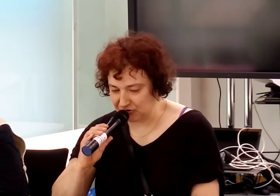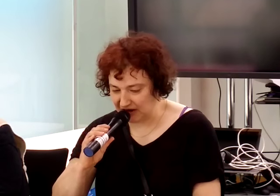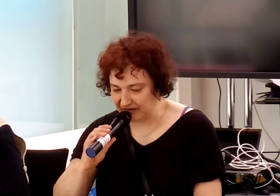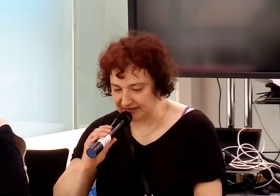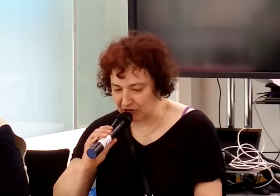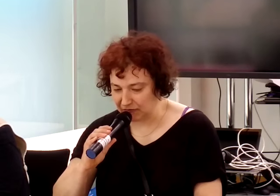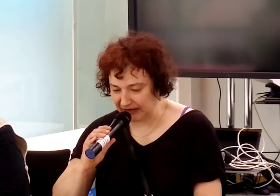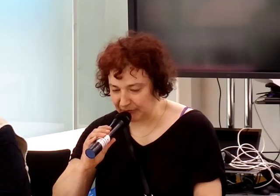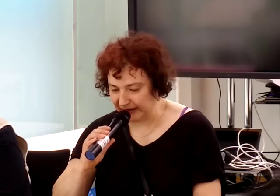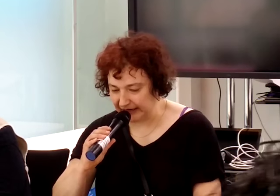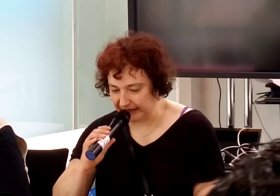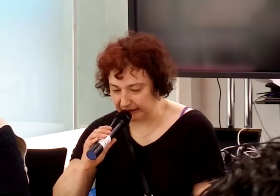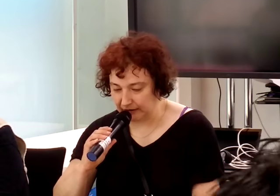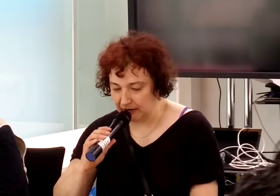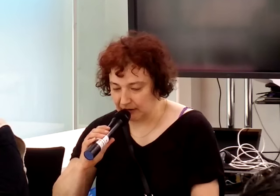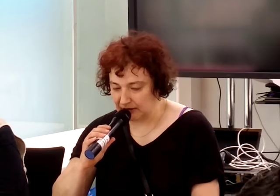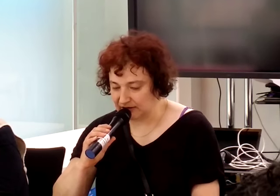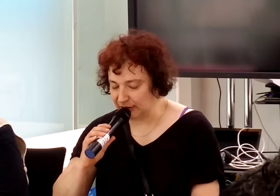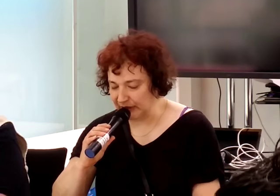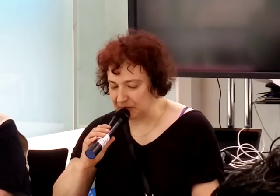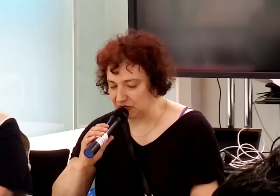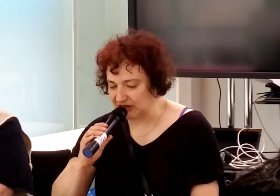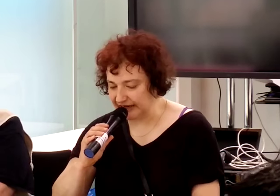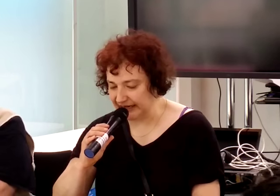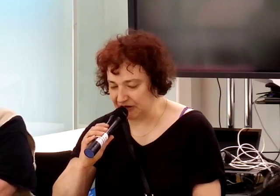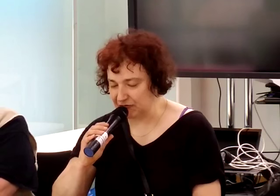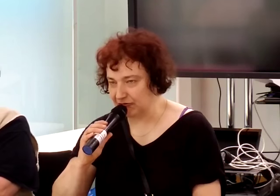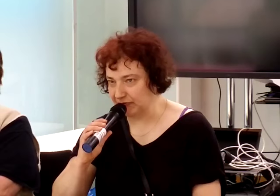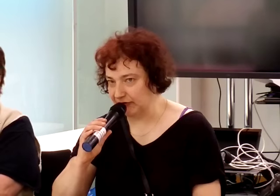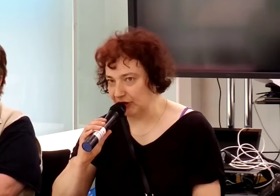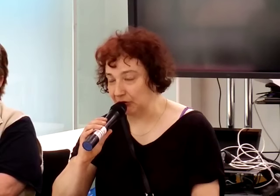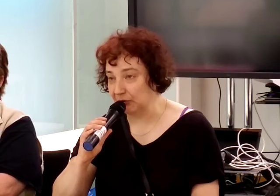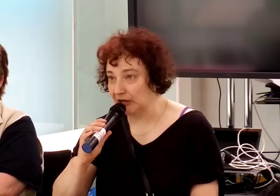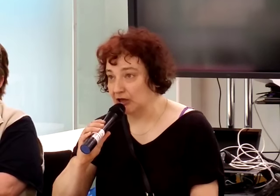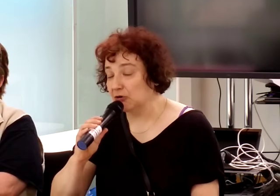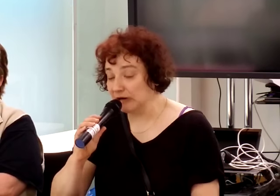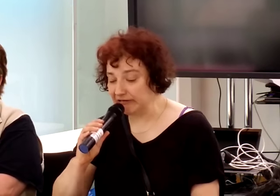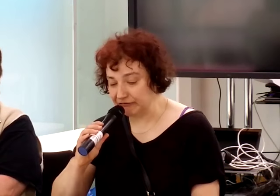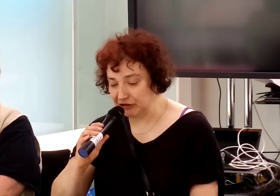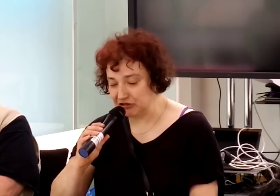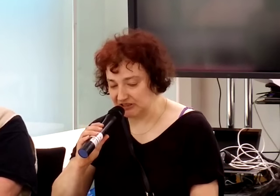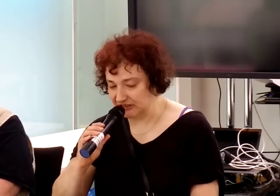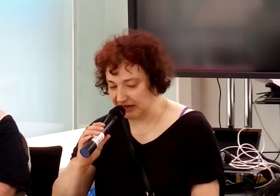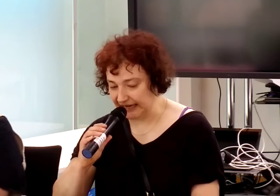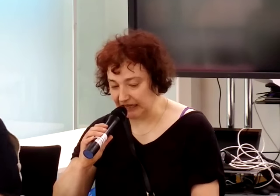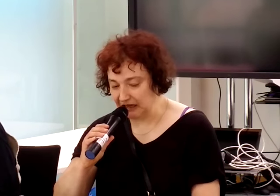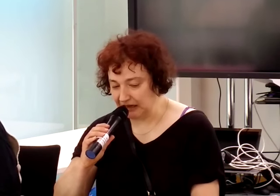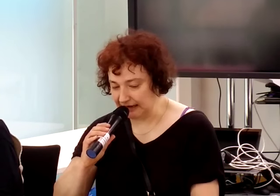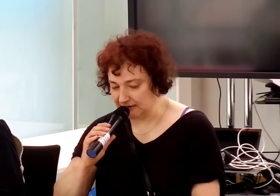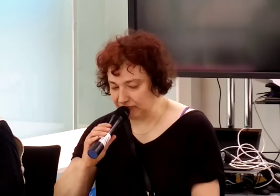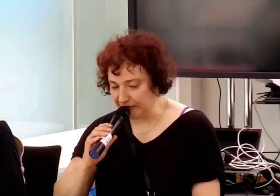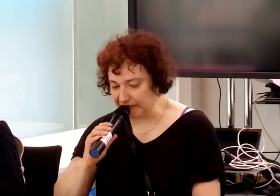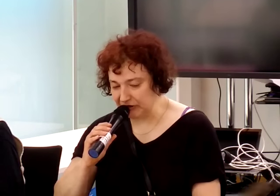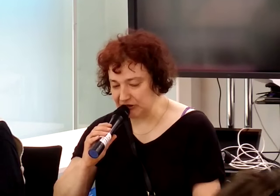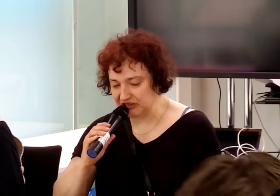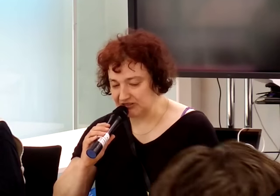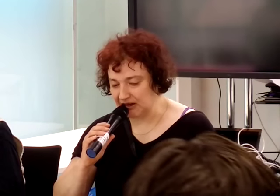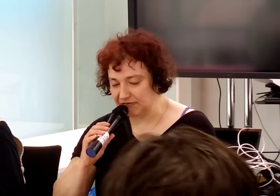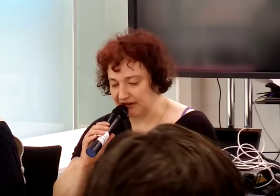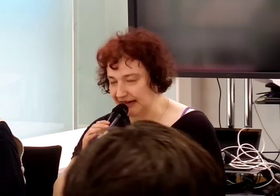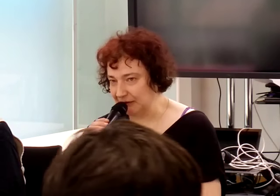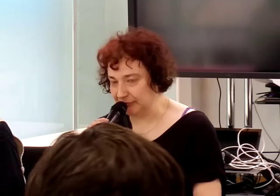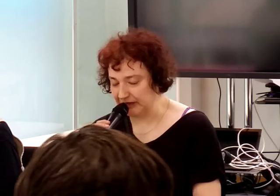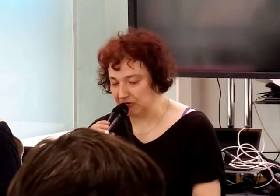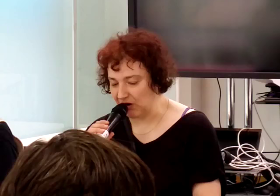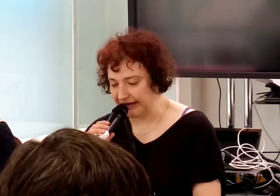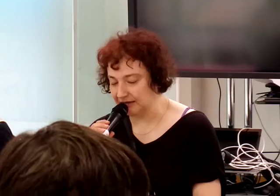demoralise us and drive us out of campaigning so people die hidden from view. We refuse to die, and we refuse